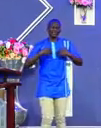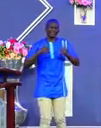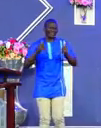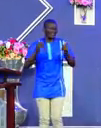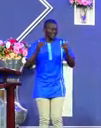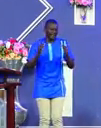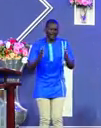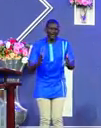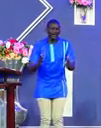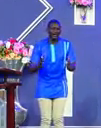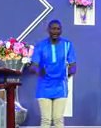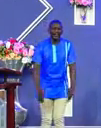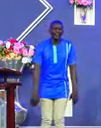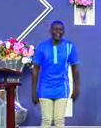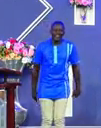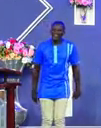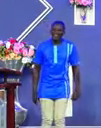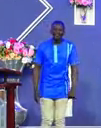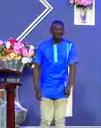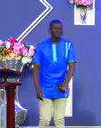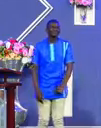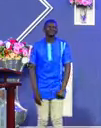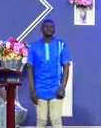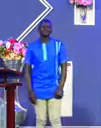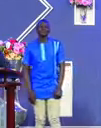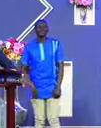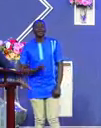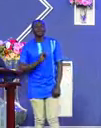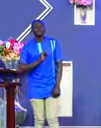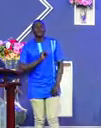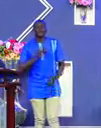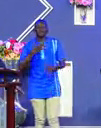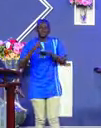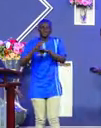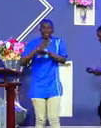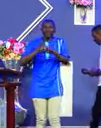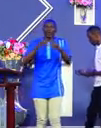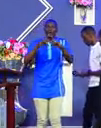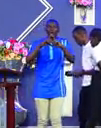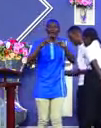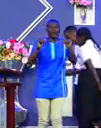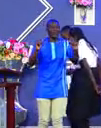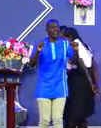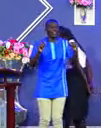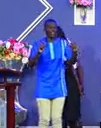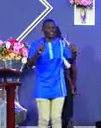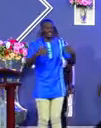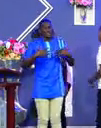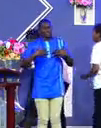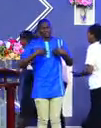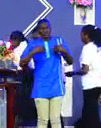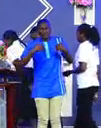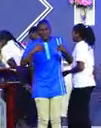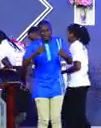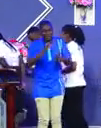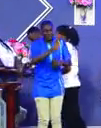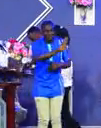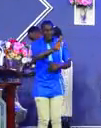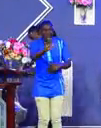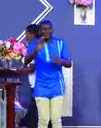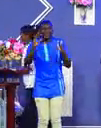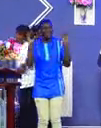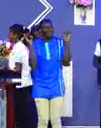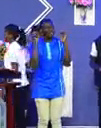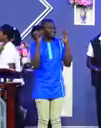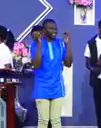your healer. I sent my word and